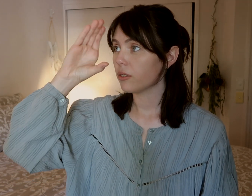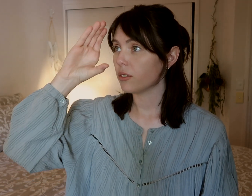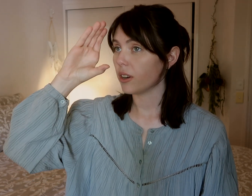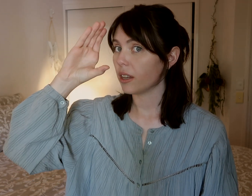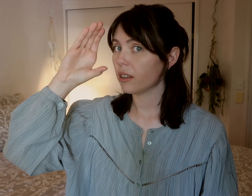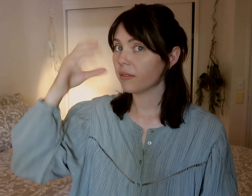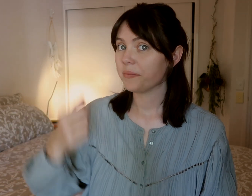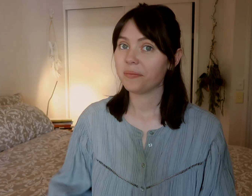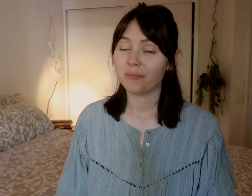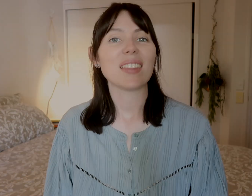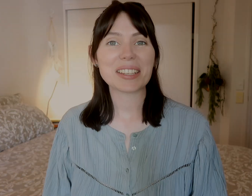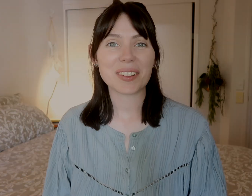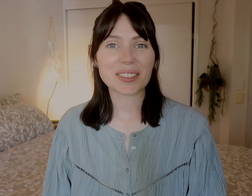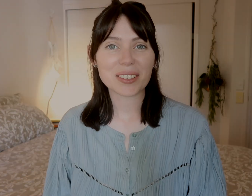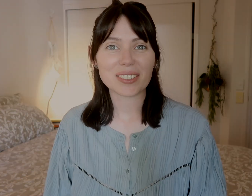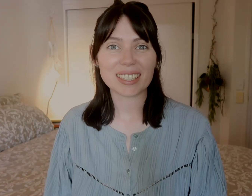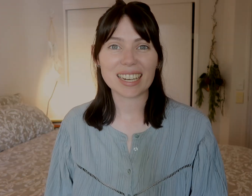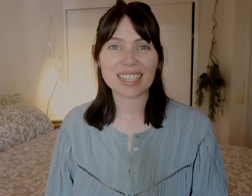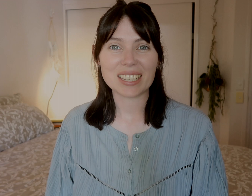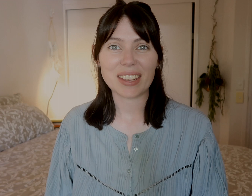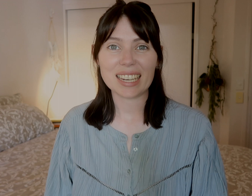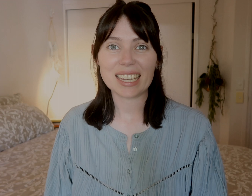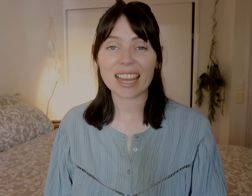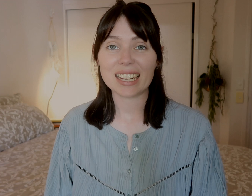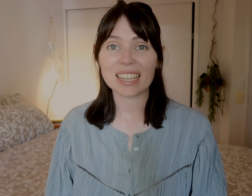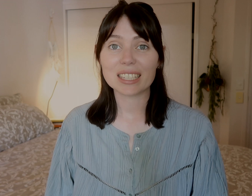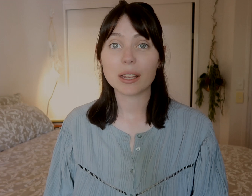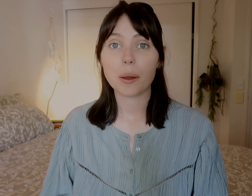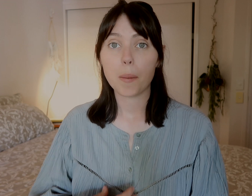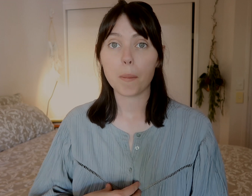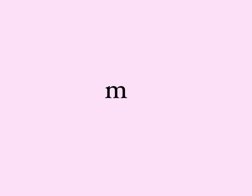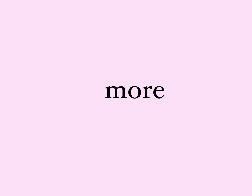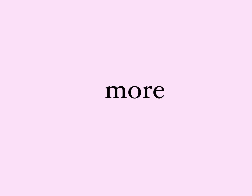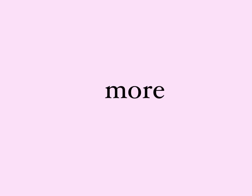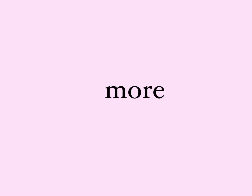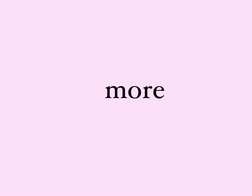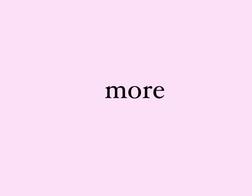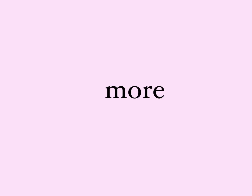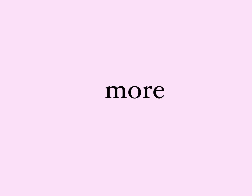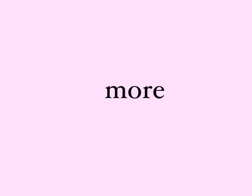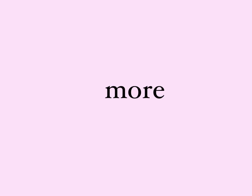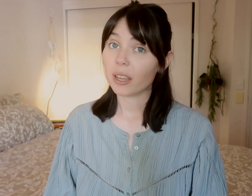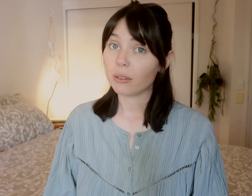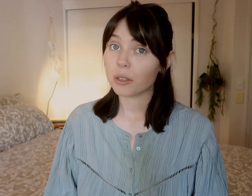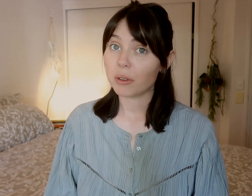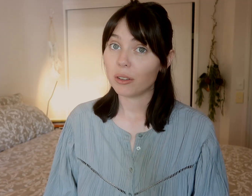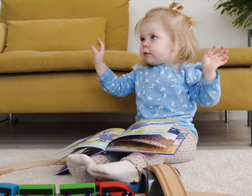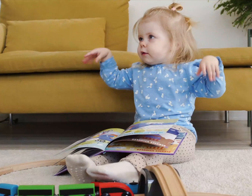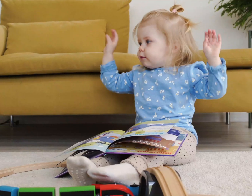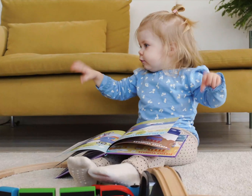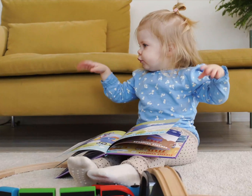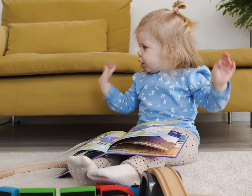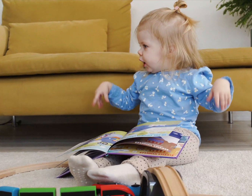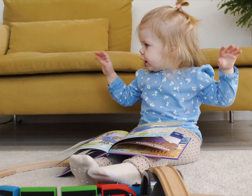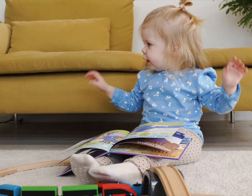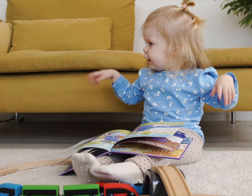Drink. The next one is also related to them eating and it is more. Although it can also be used for books and